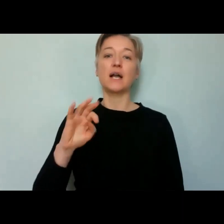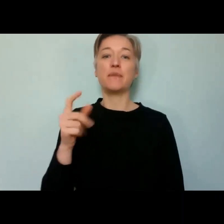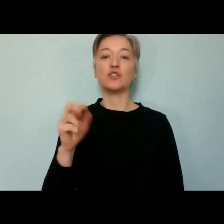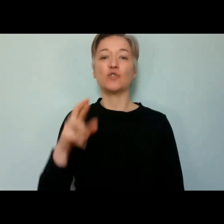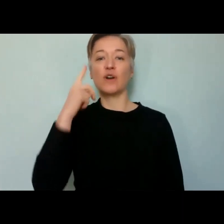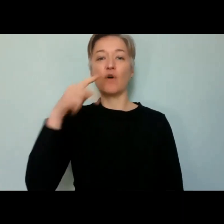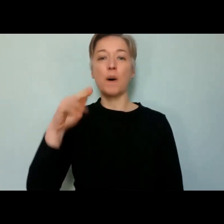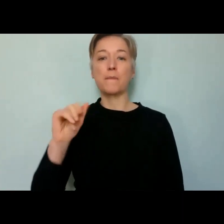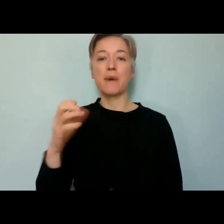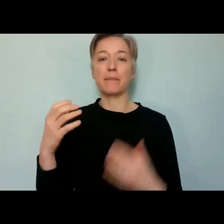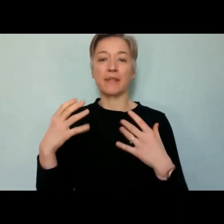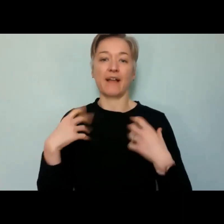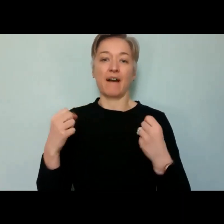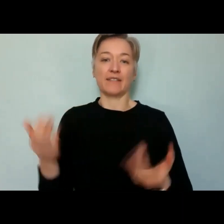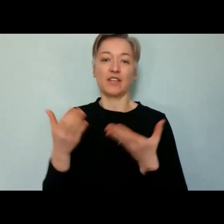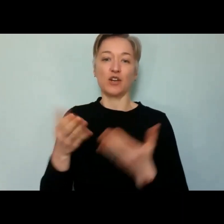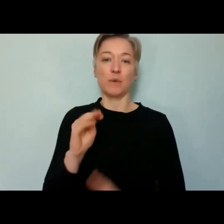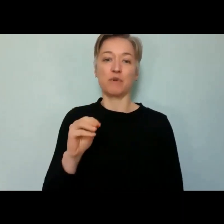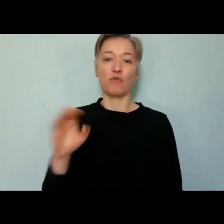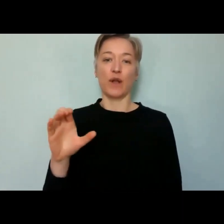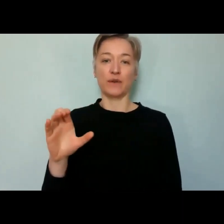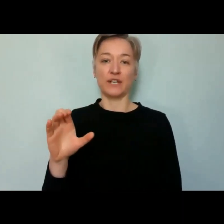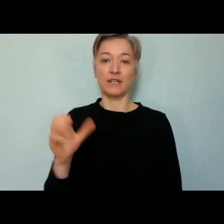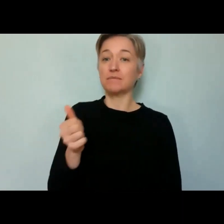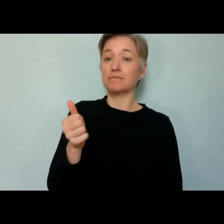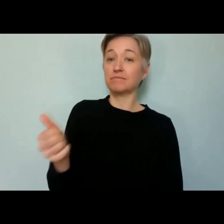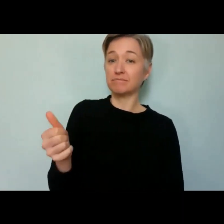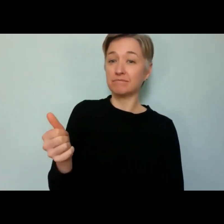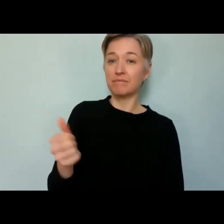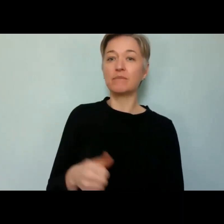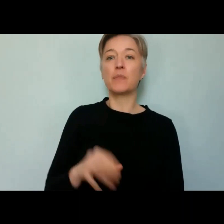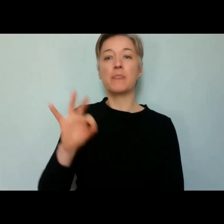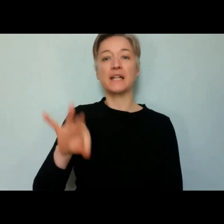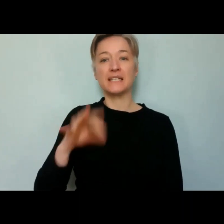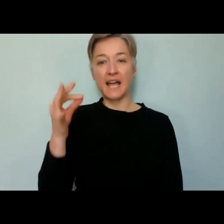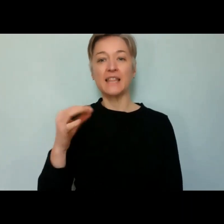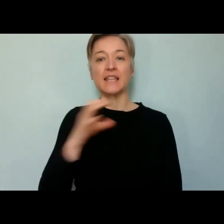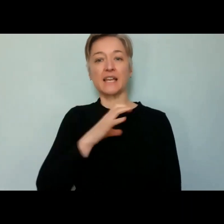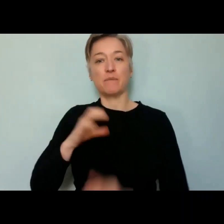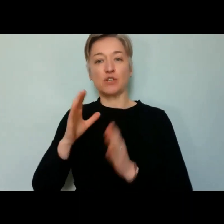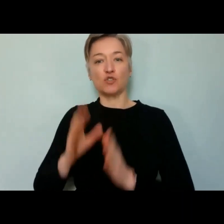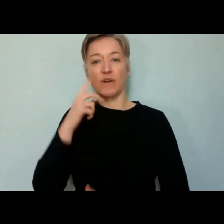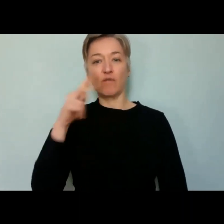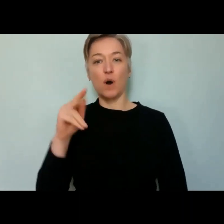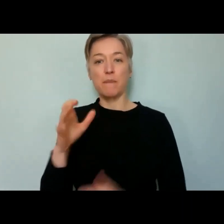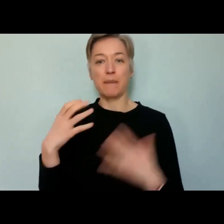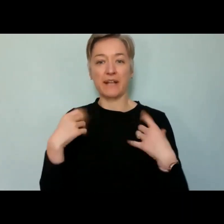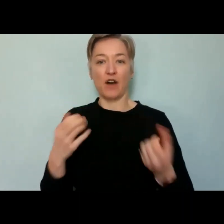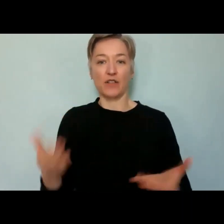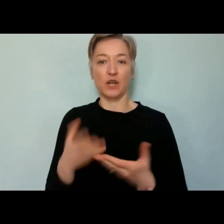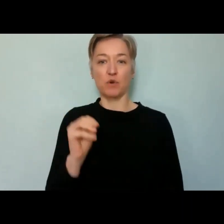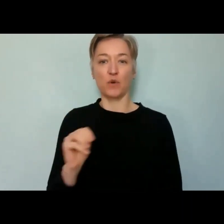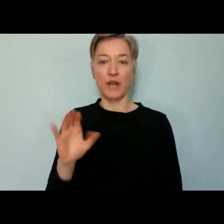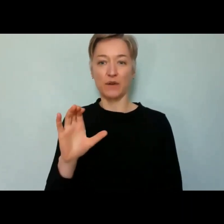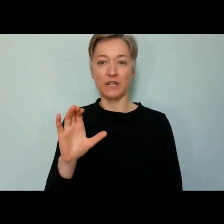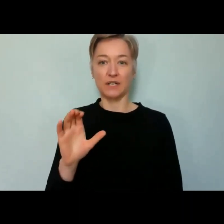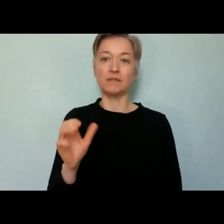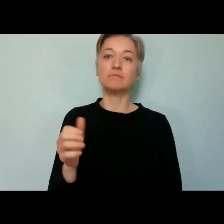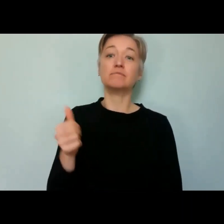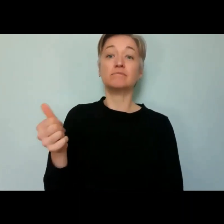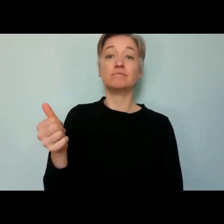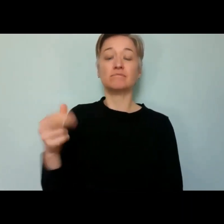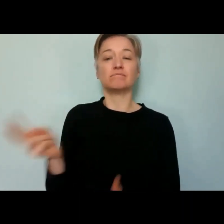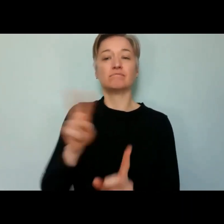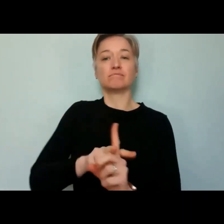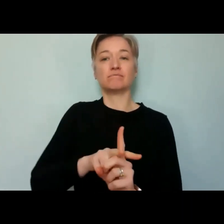Monroe County. Dr. Michael Mendoza is the 9th Commissioner of Public Health for Monroe County. He is also appointed as